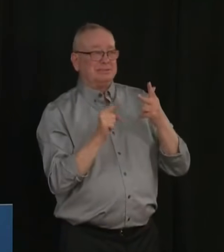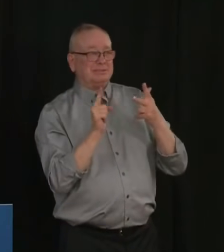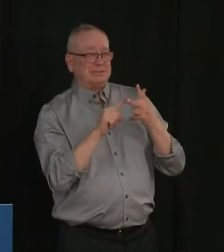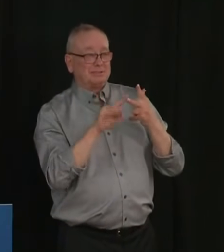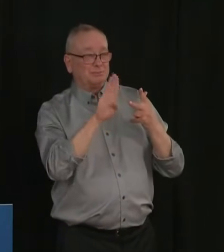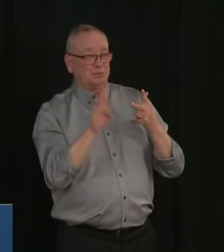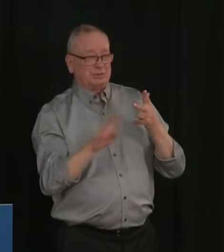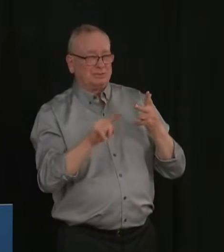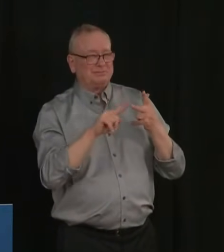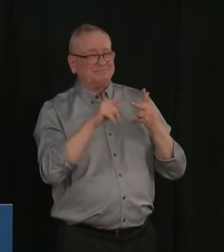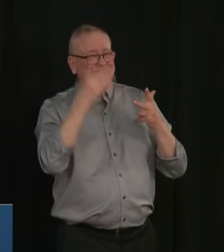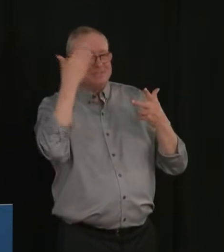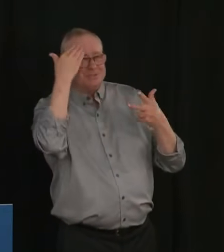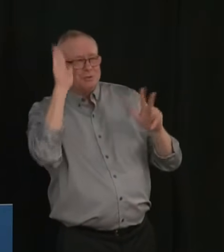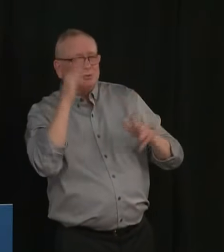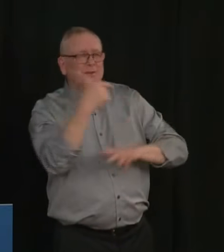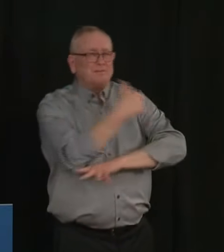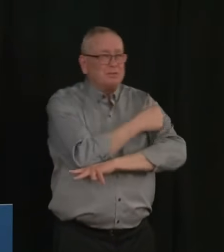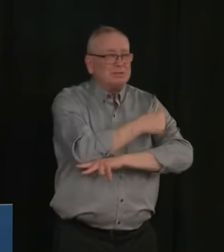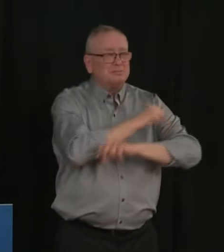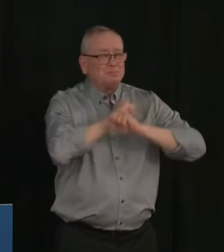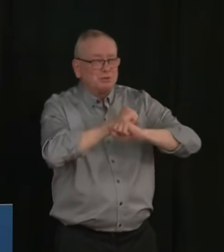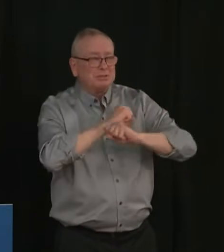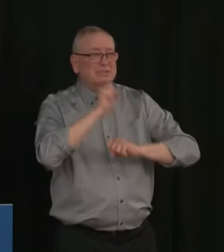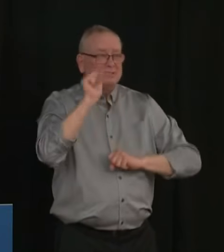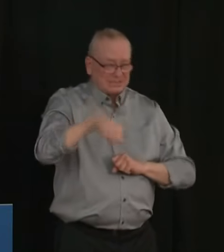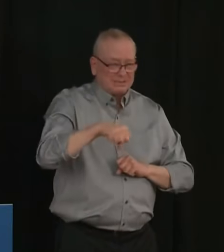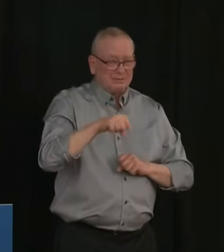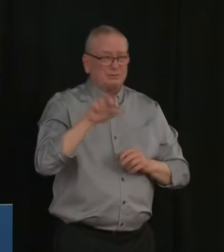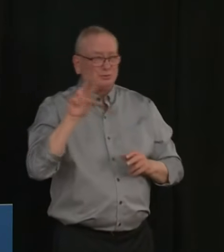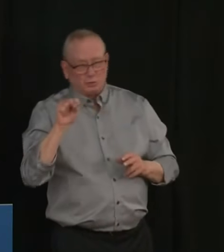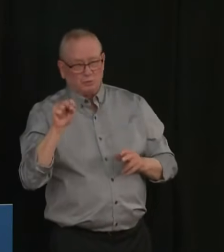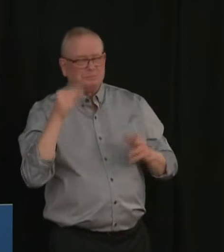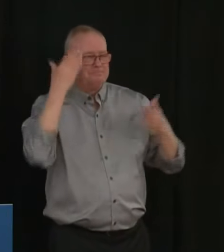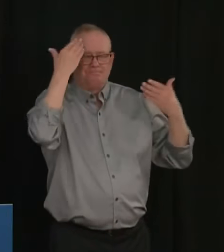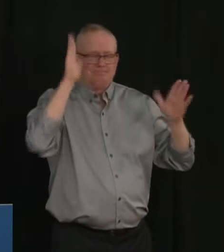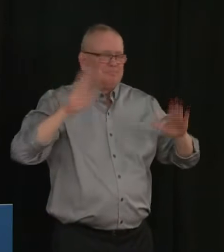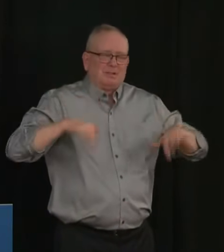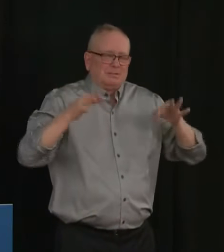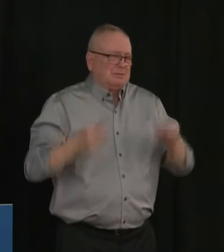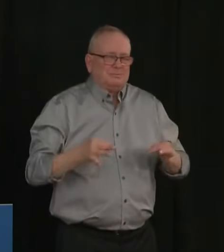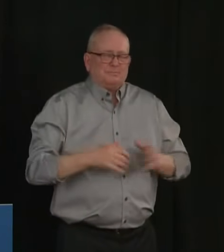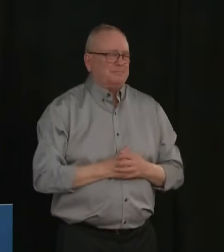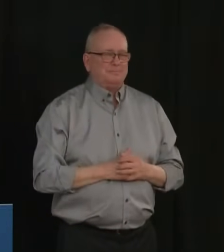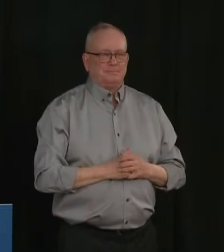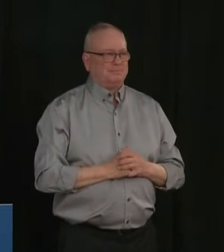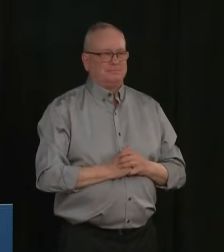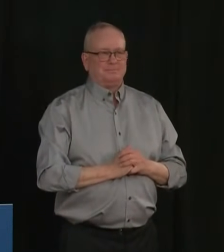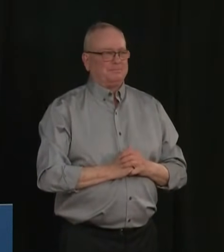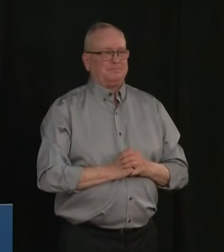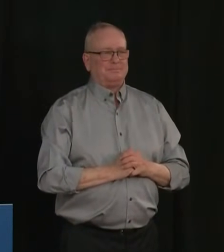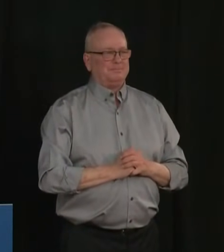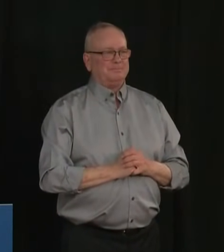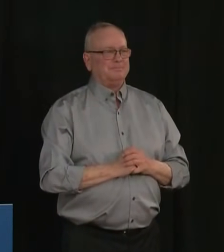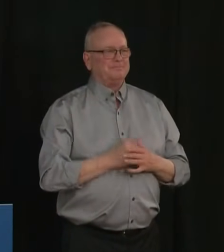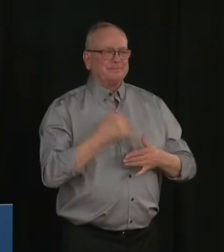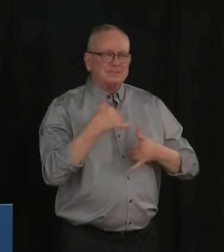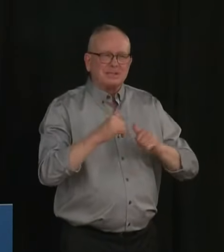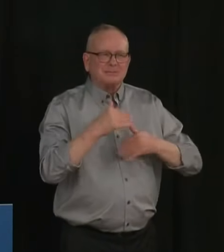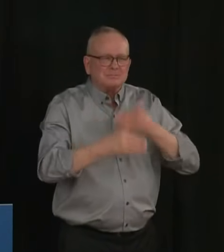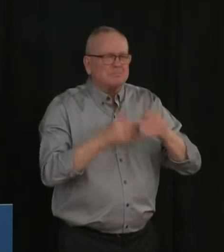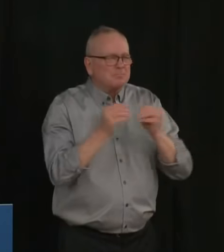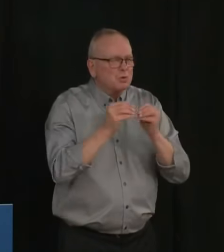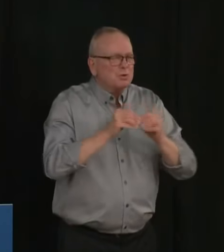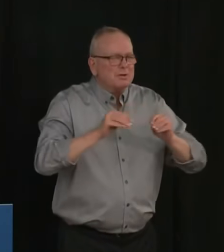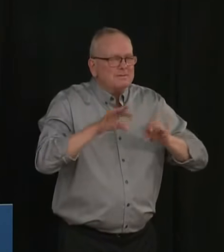be a vaccine effectiveness impact. Our knowledge and understanding is rapidly evolving, and we'll know a lot more in